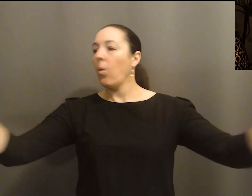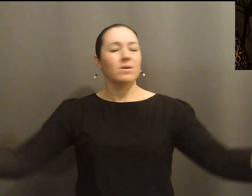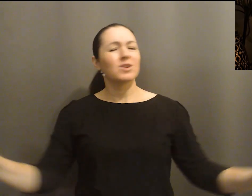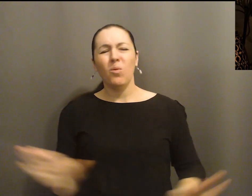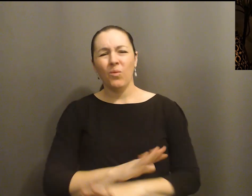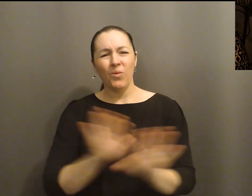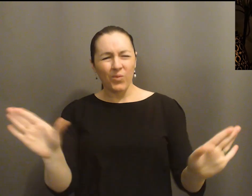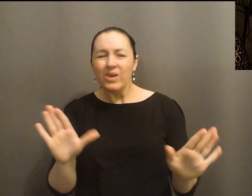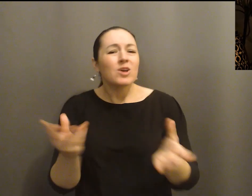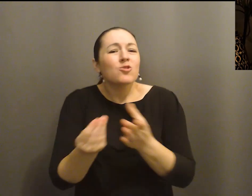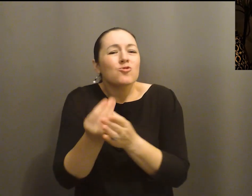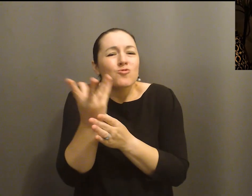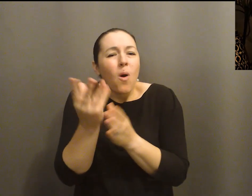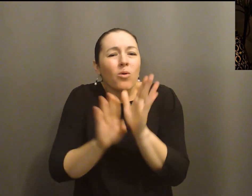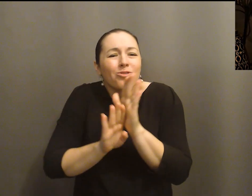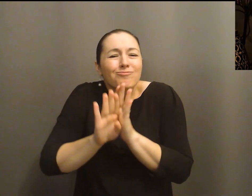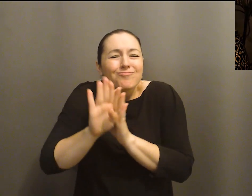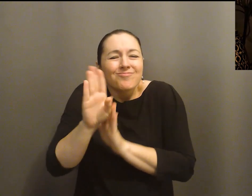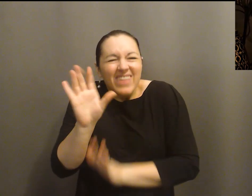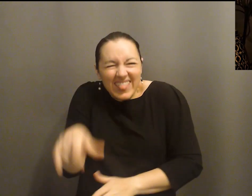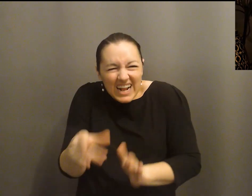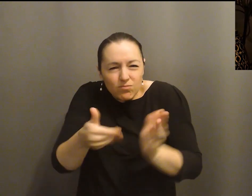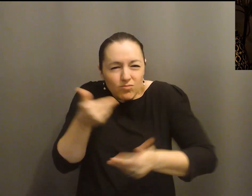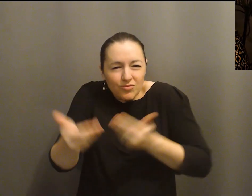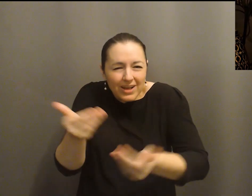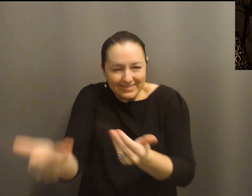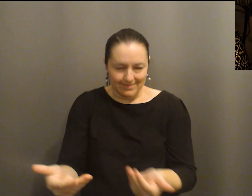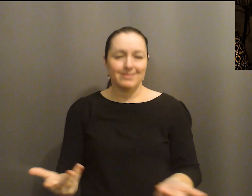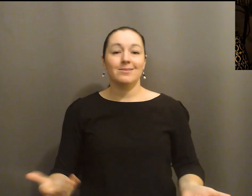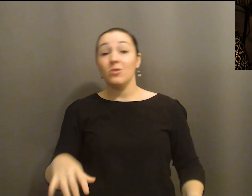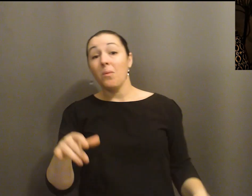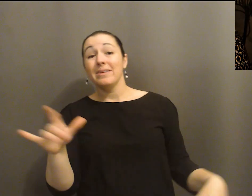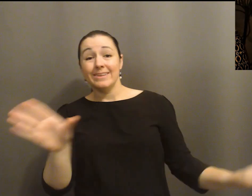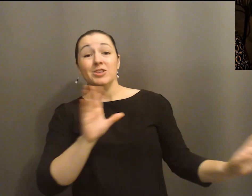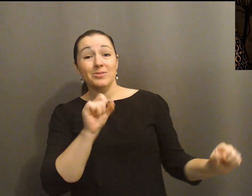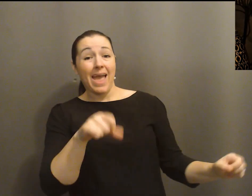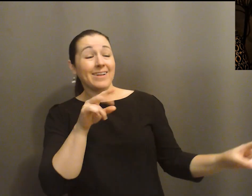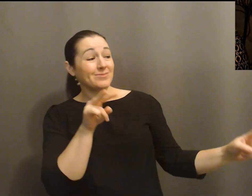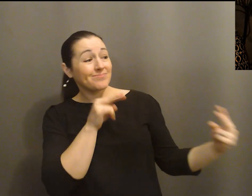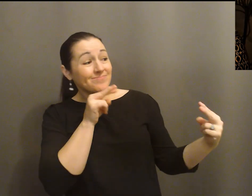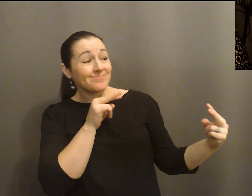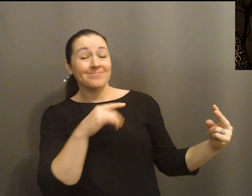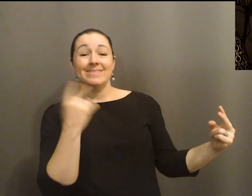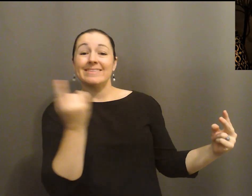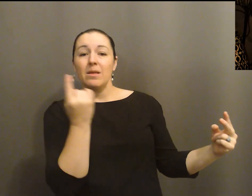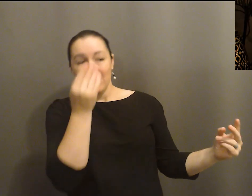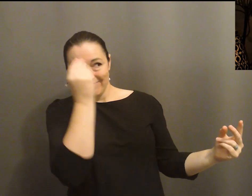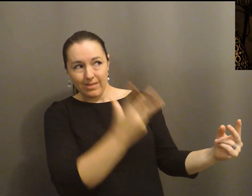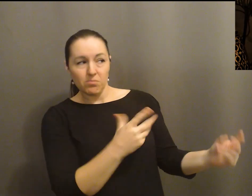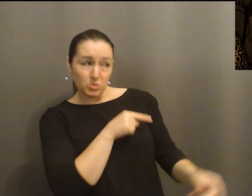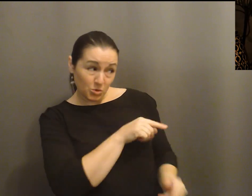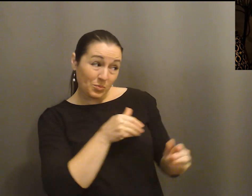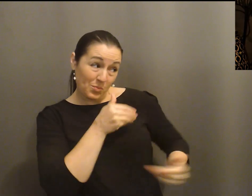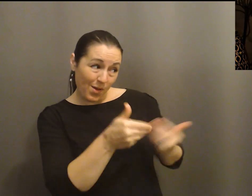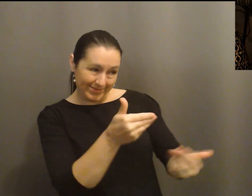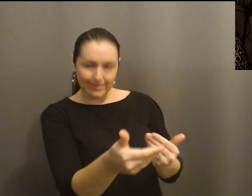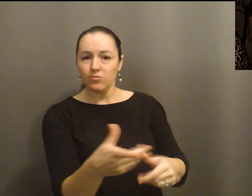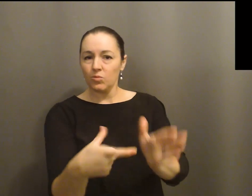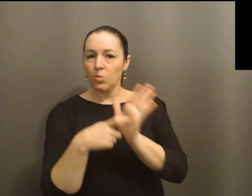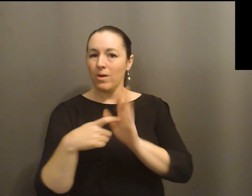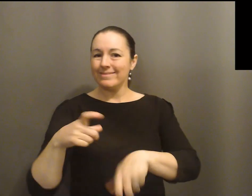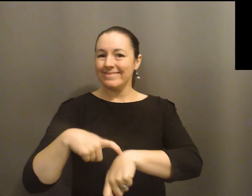process We are all in process If you're watching this today With somebody Just smile at them And go It's true You're in process It takes